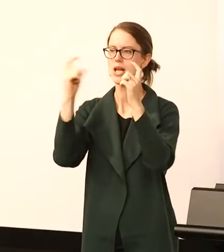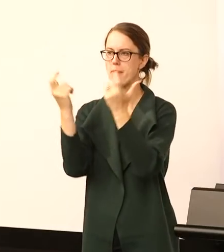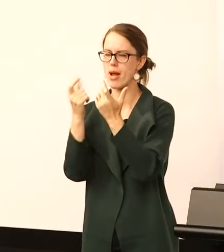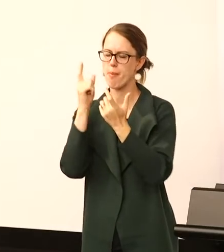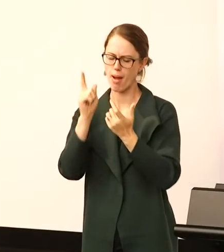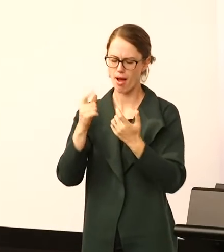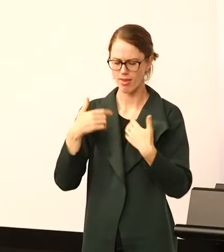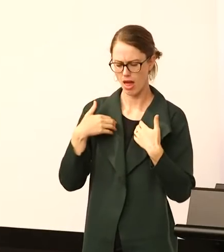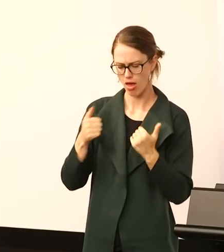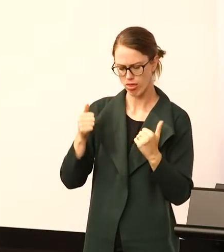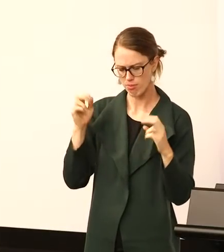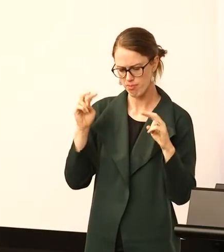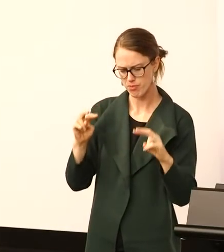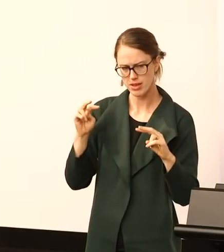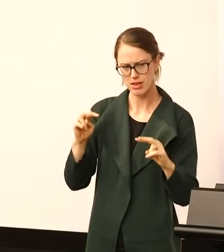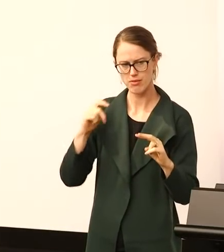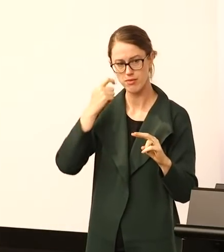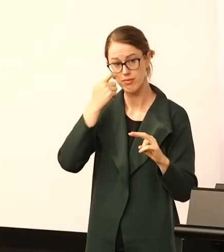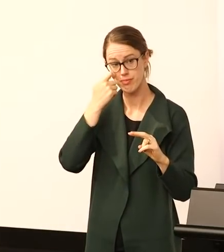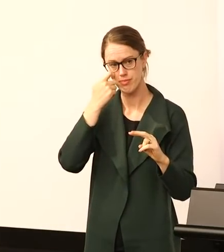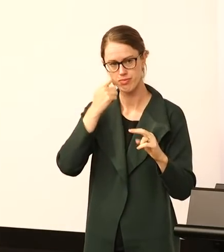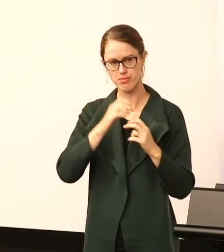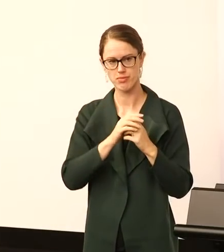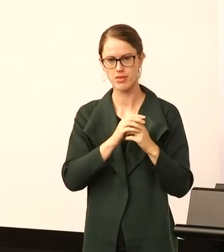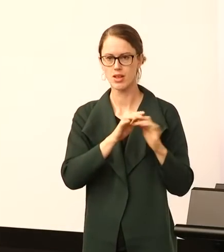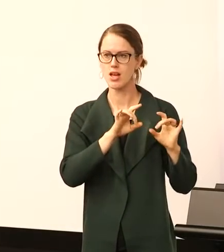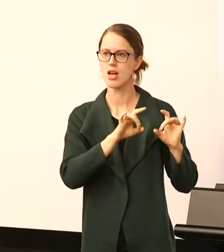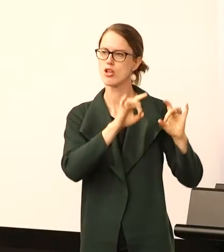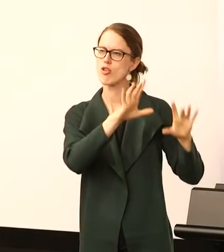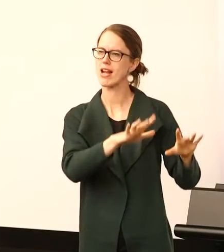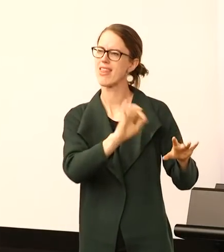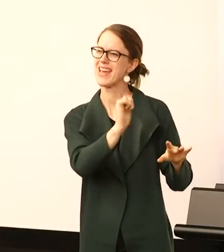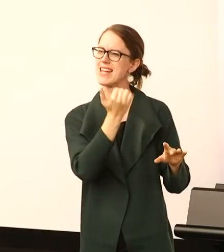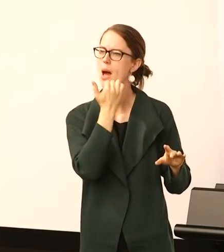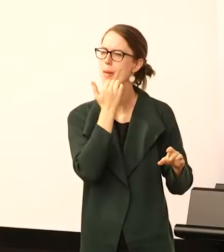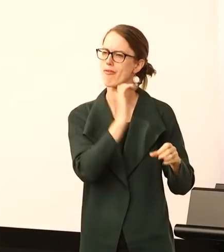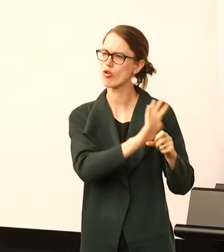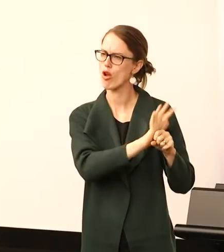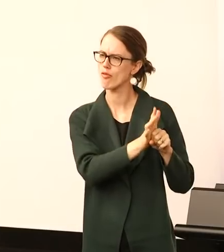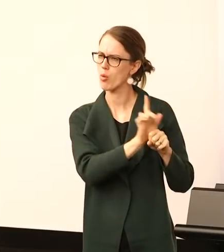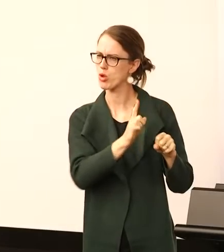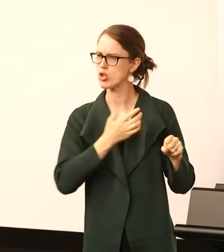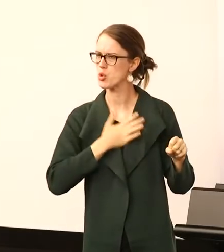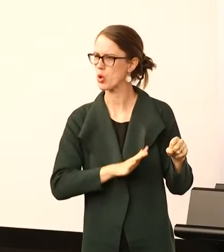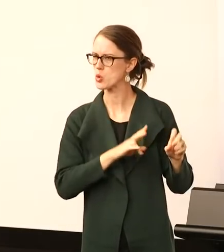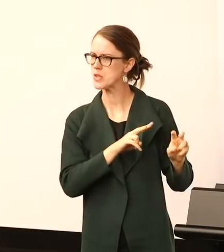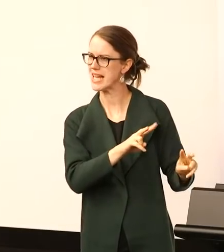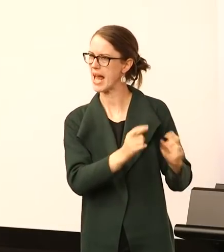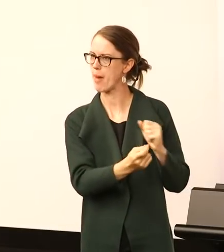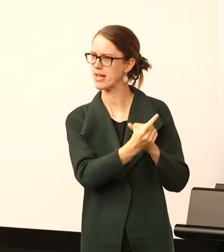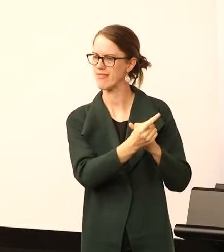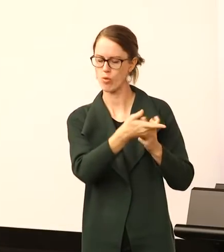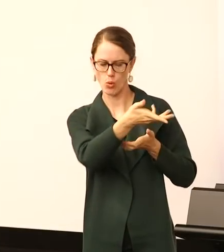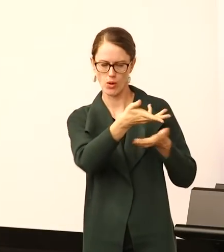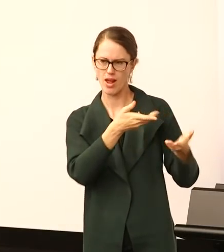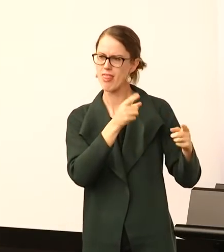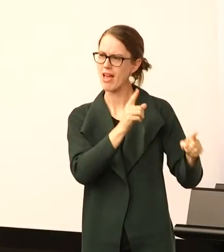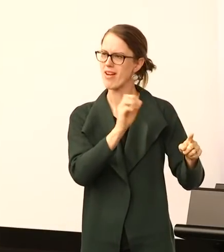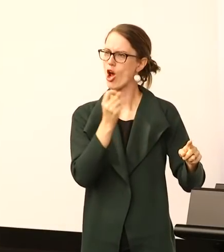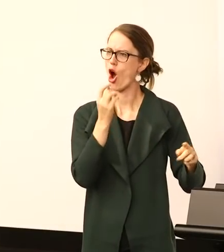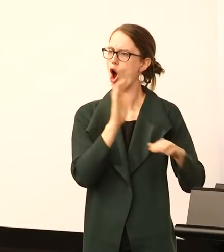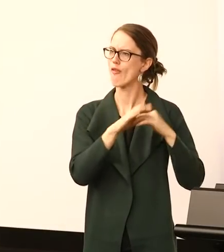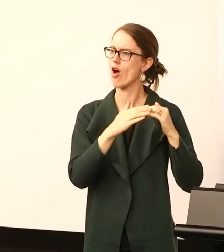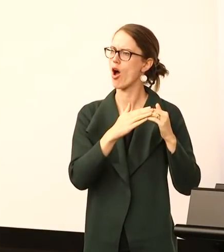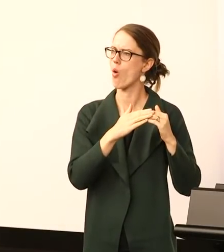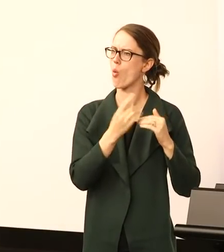health perspective, where would cases in Australia need to be for you to be comfortable with us opening borders? They've had more than 100 in the